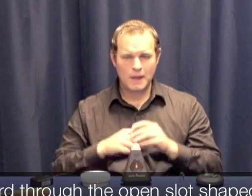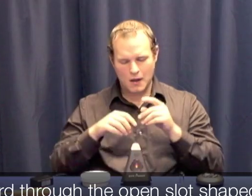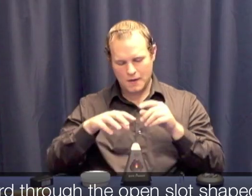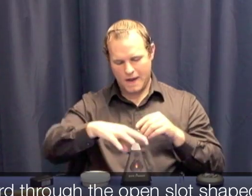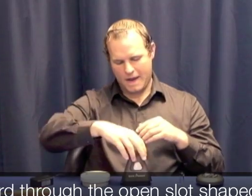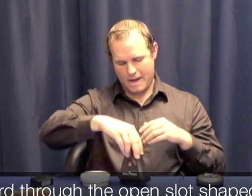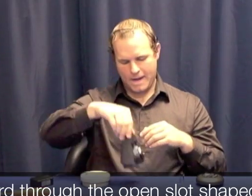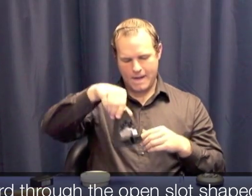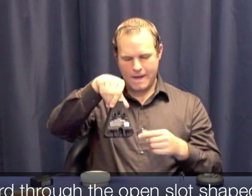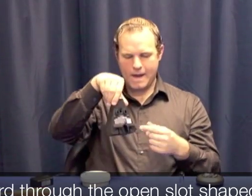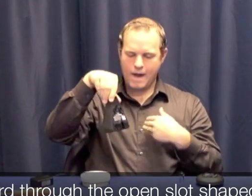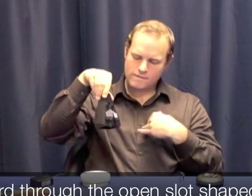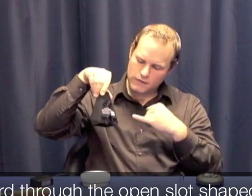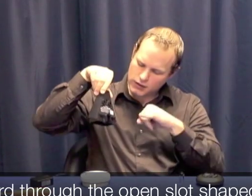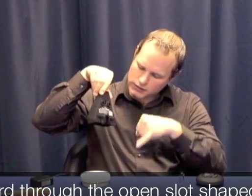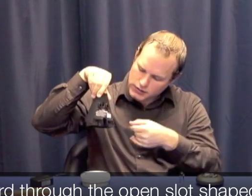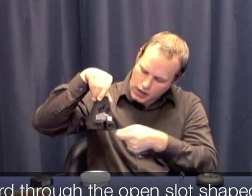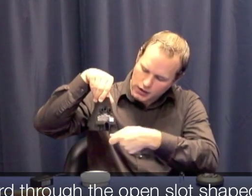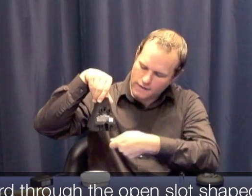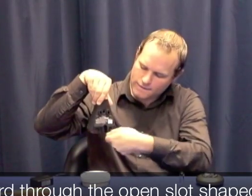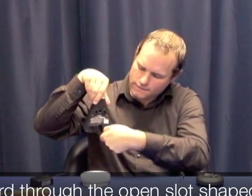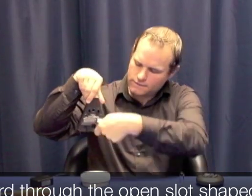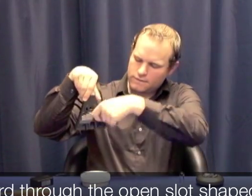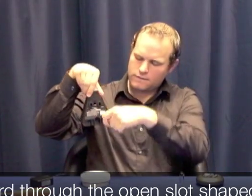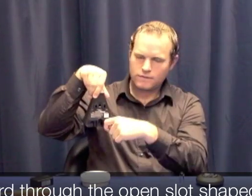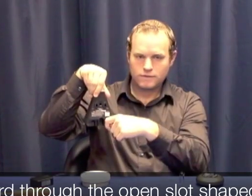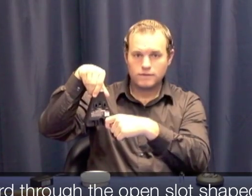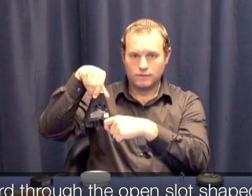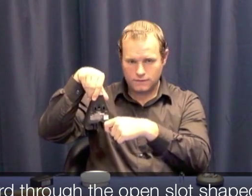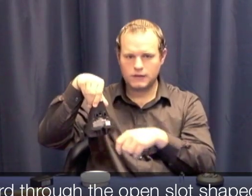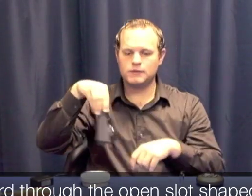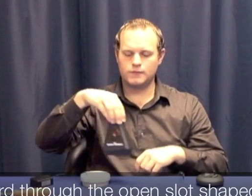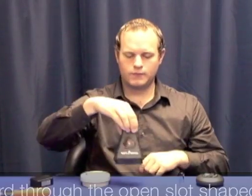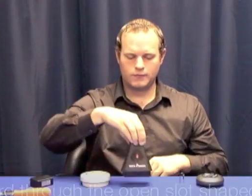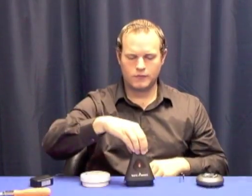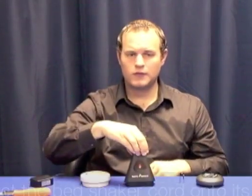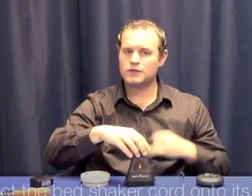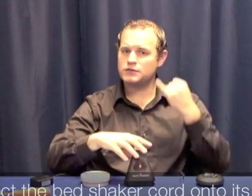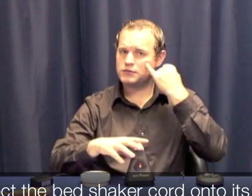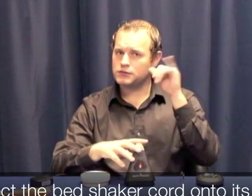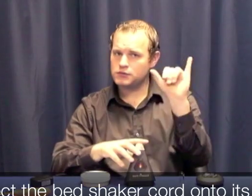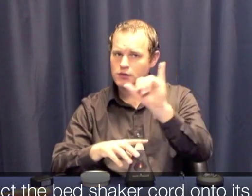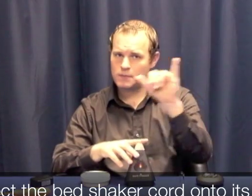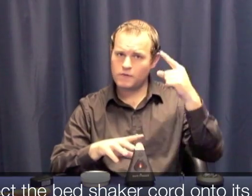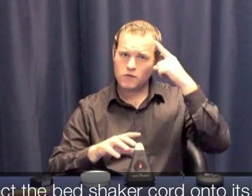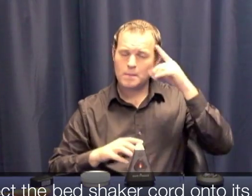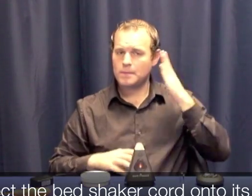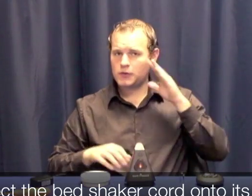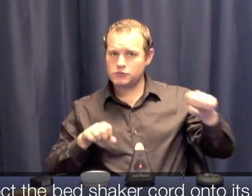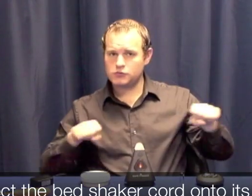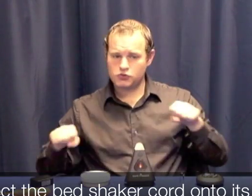and feed the cord through the open slot shaped like a J.